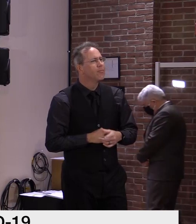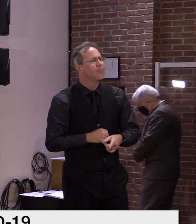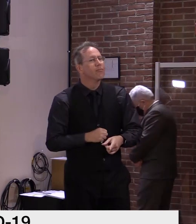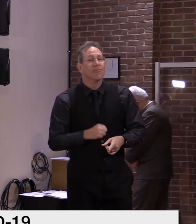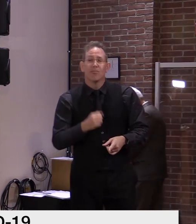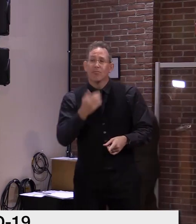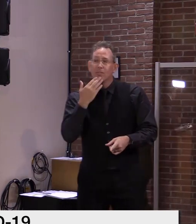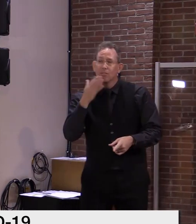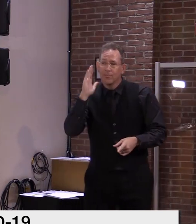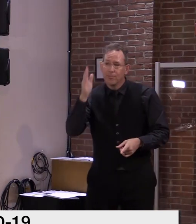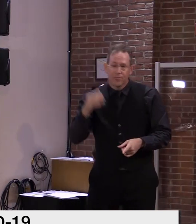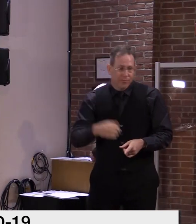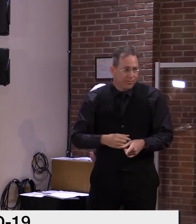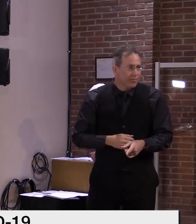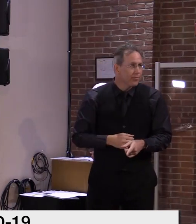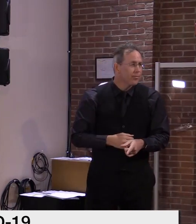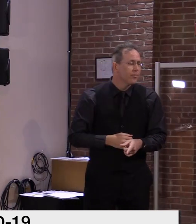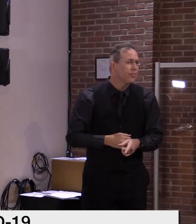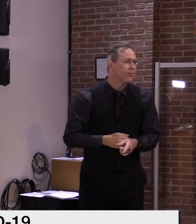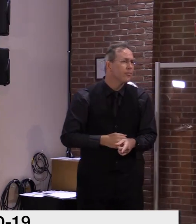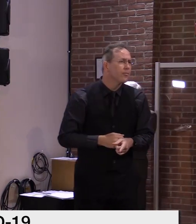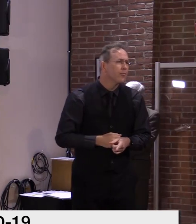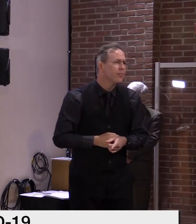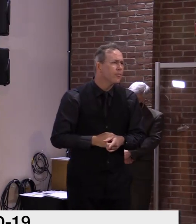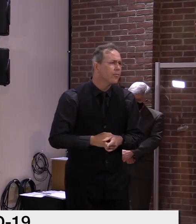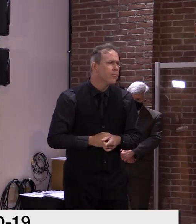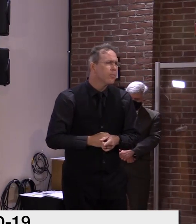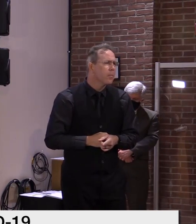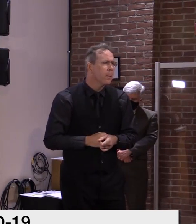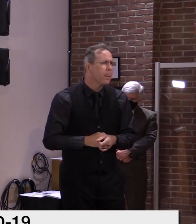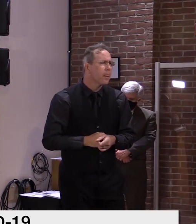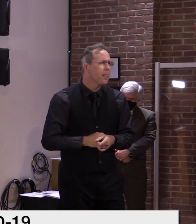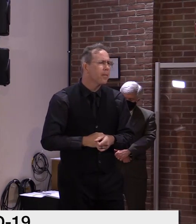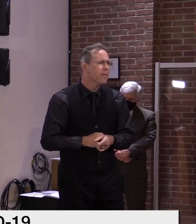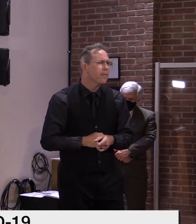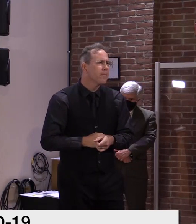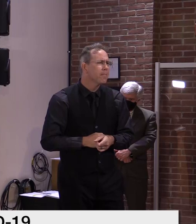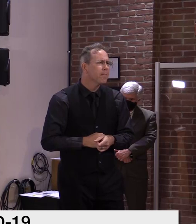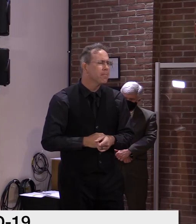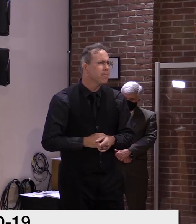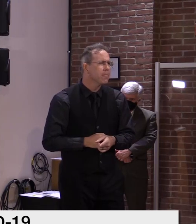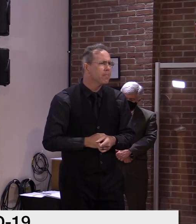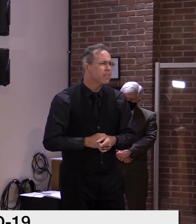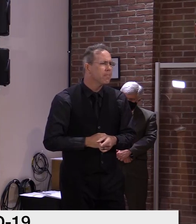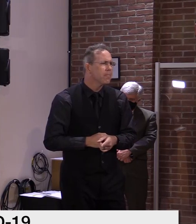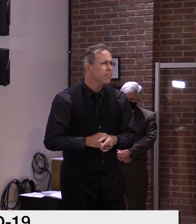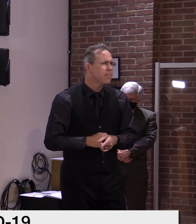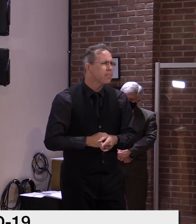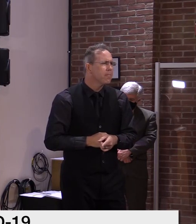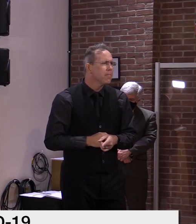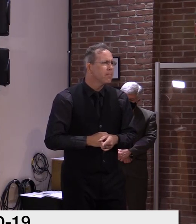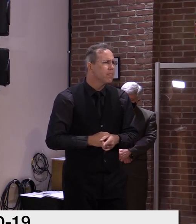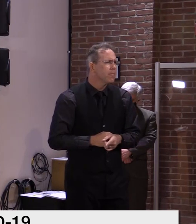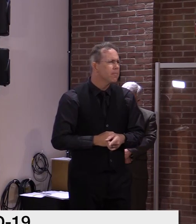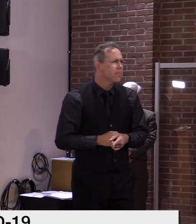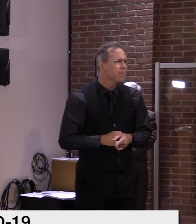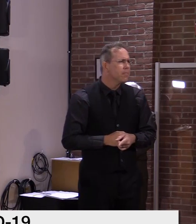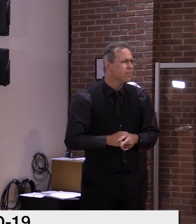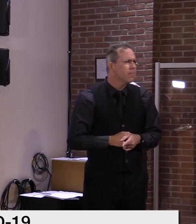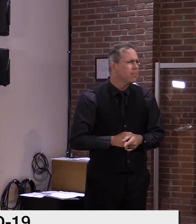Governor, I'd like to get a little bit more information, if I can, about how businesses can